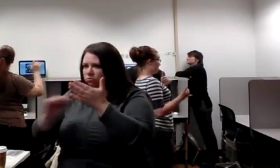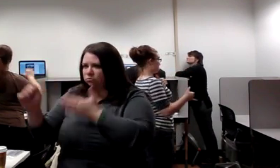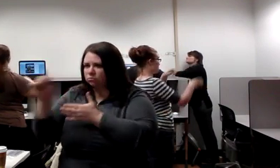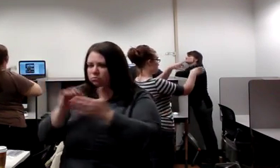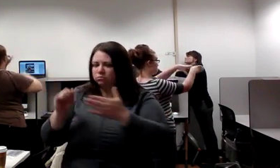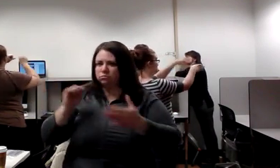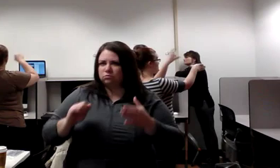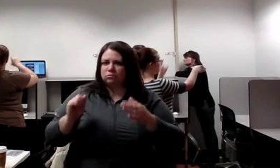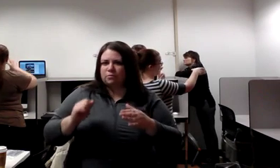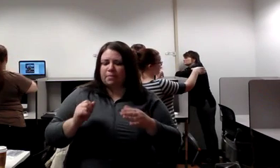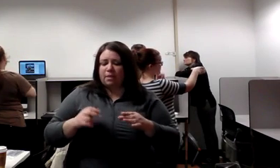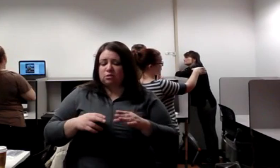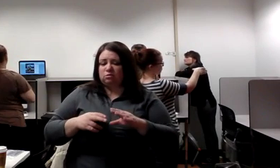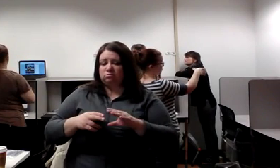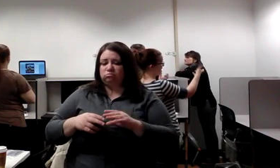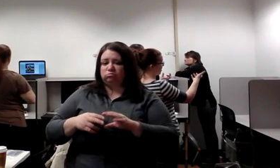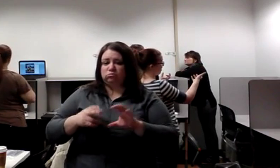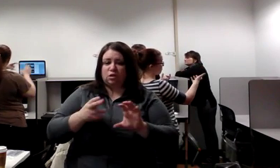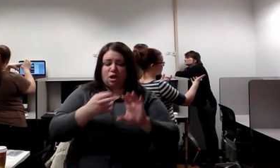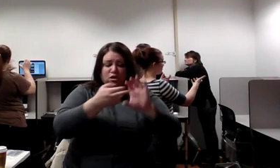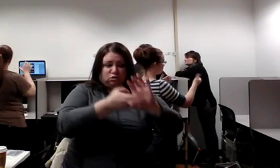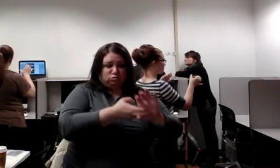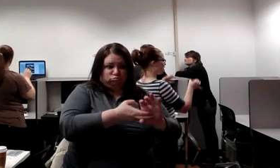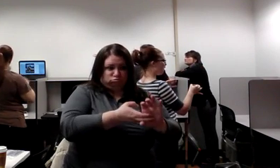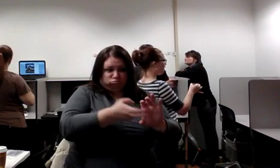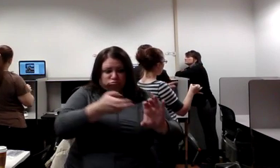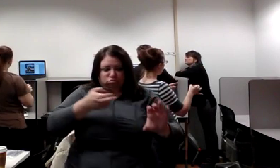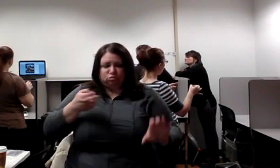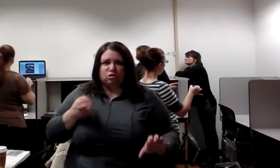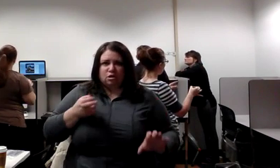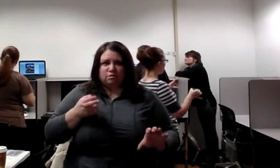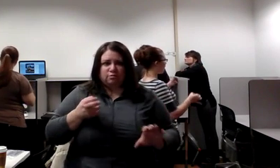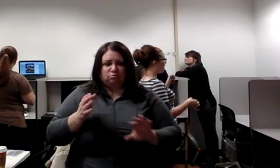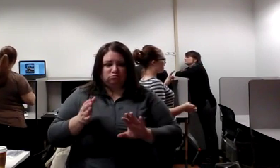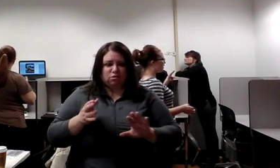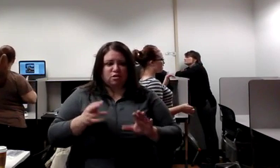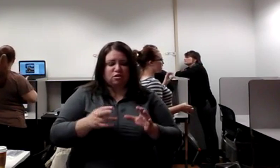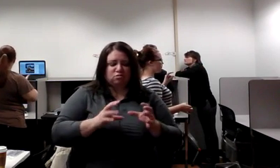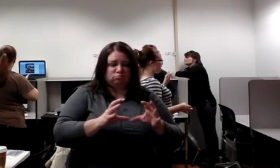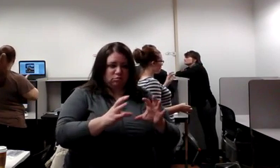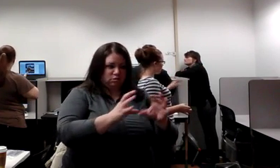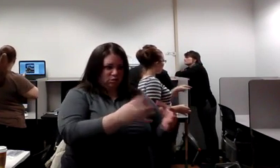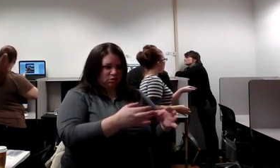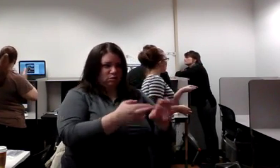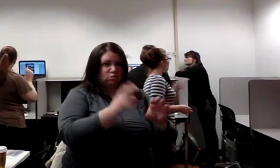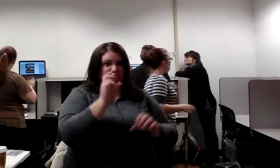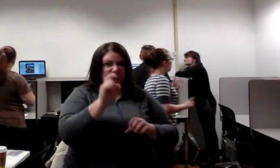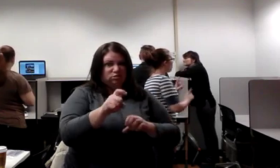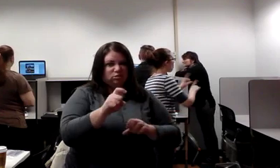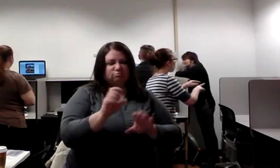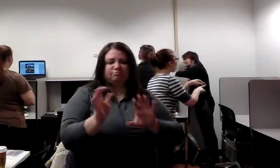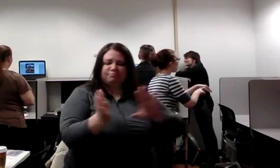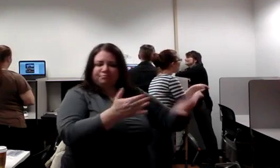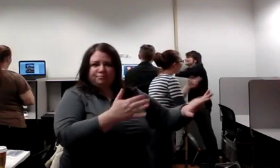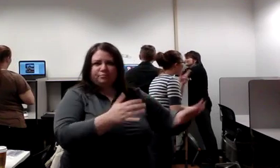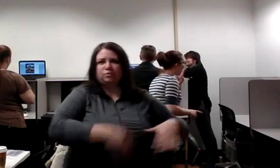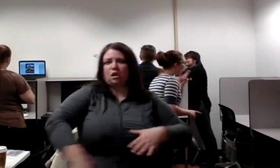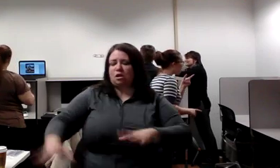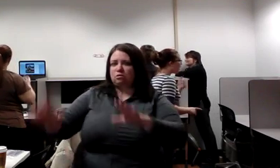classes, I decided to take a calligraphy class to learn how to do this. I learned about serif and sans serif typefaces,